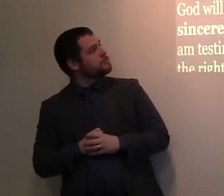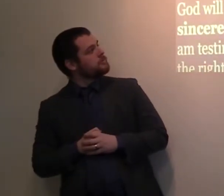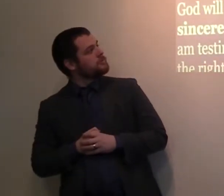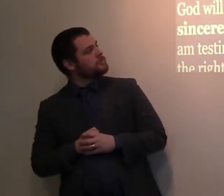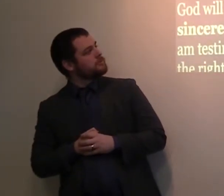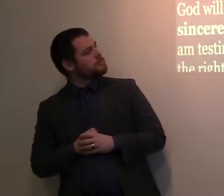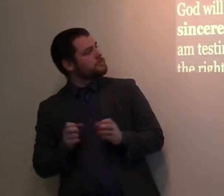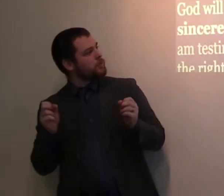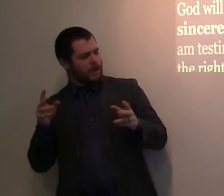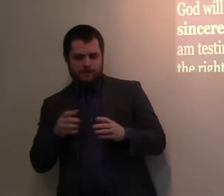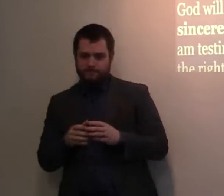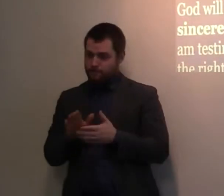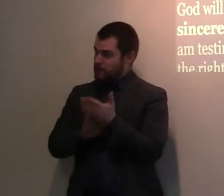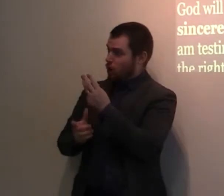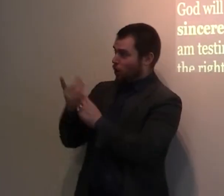God will test me.